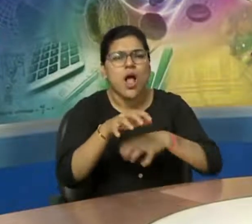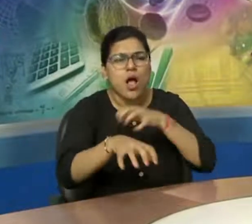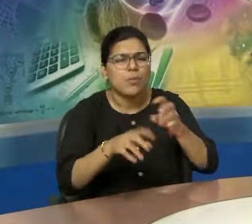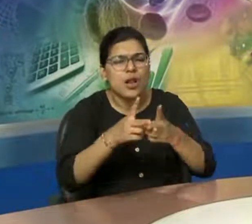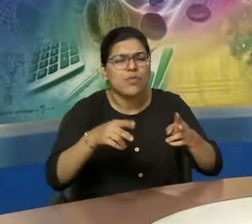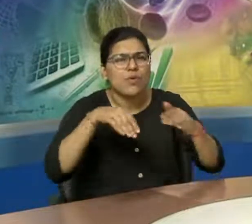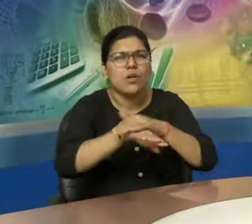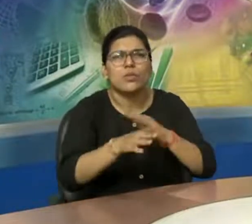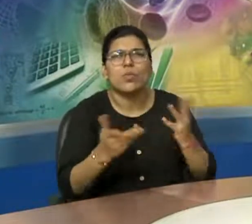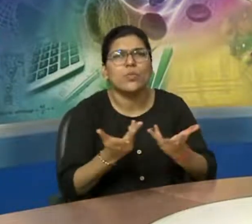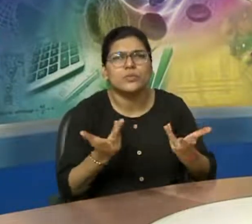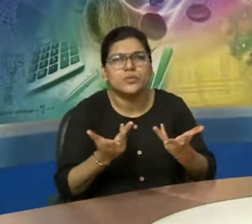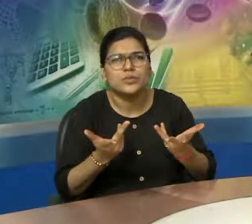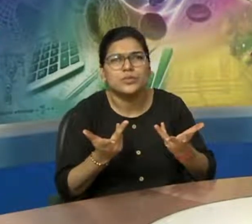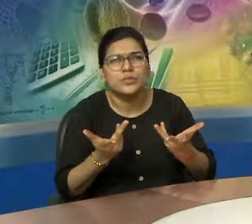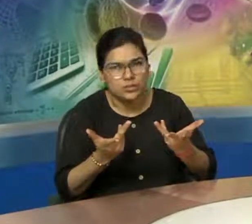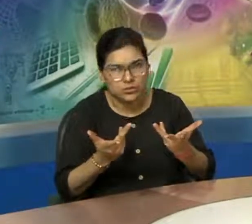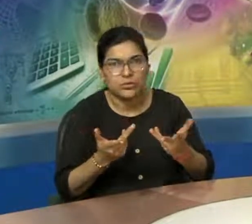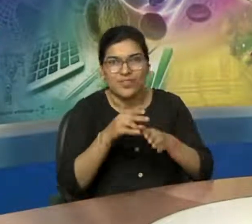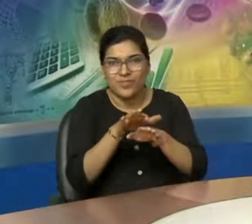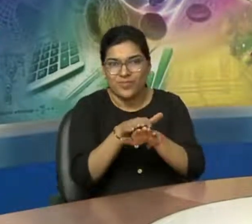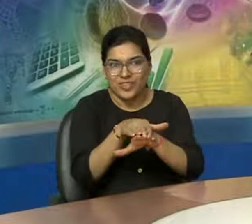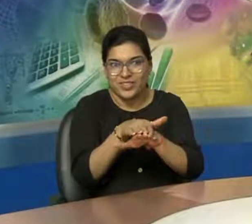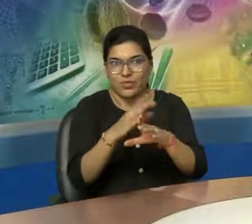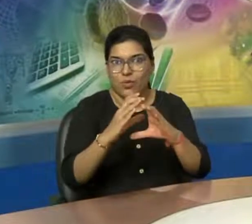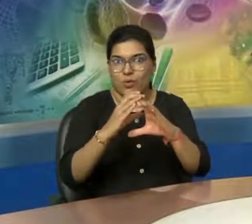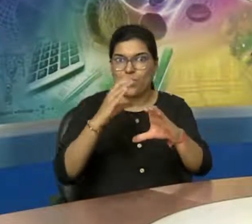different species having similar requirements.